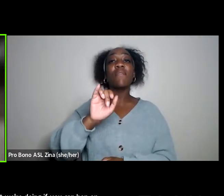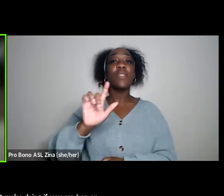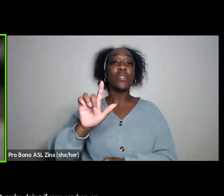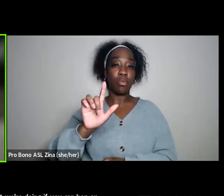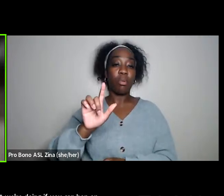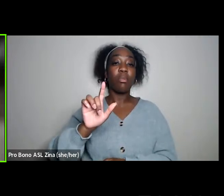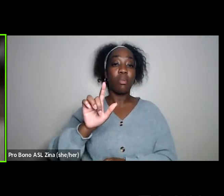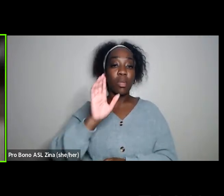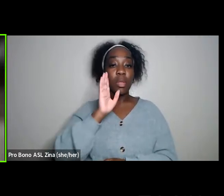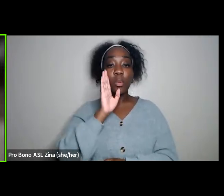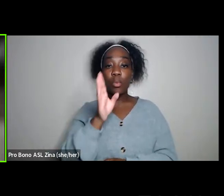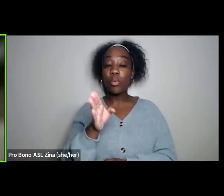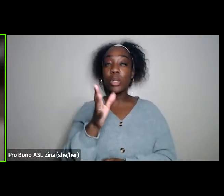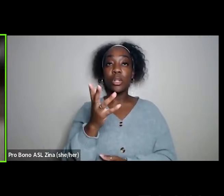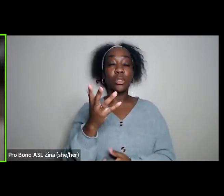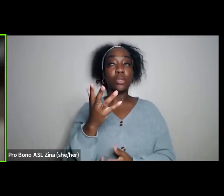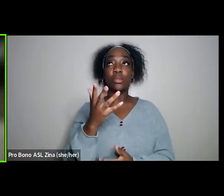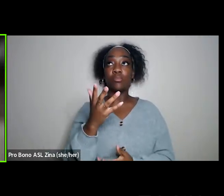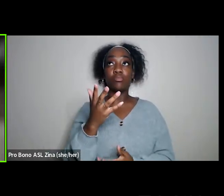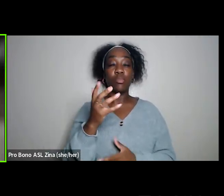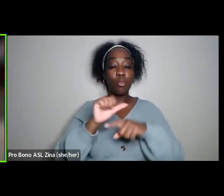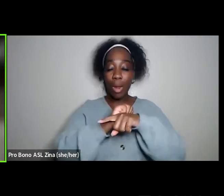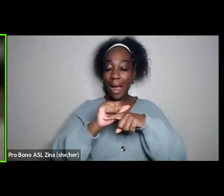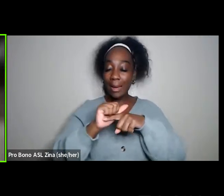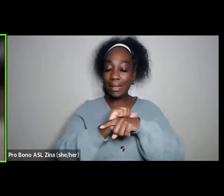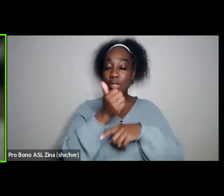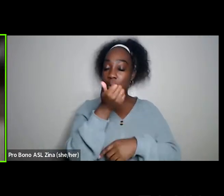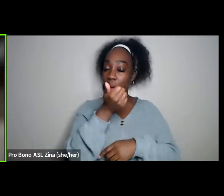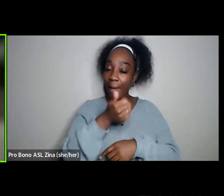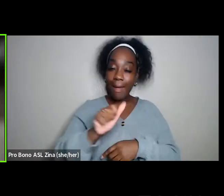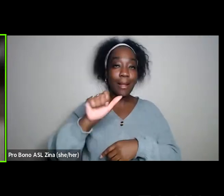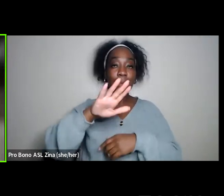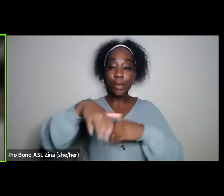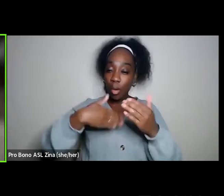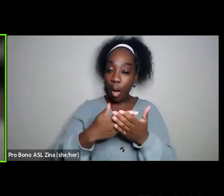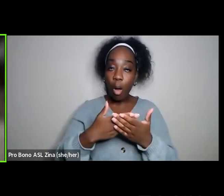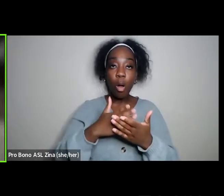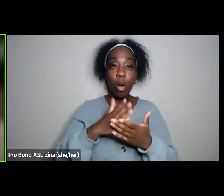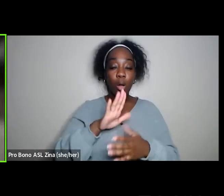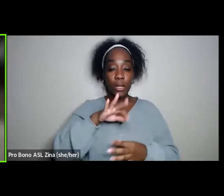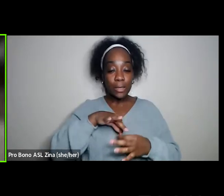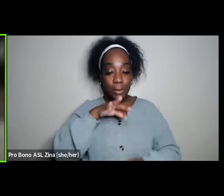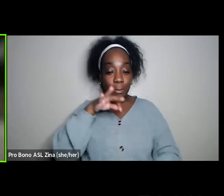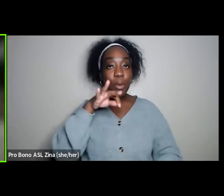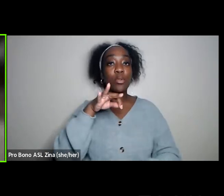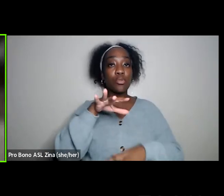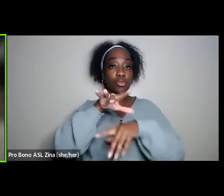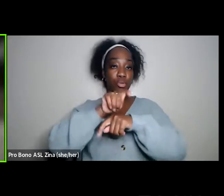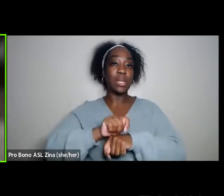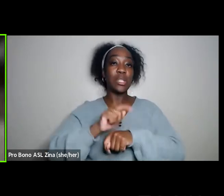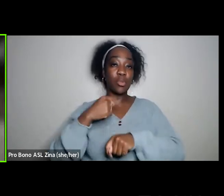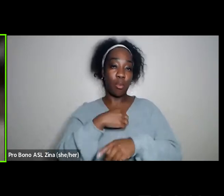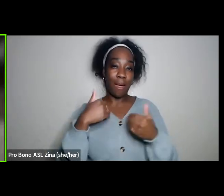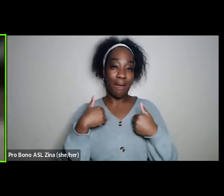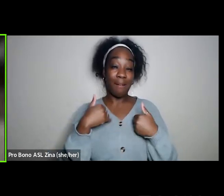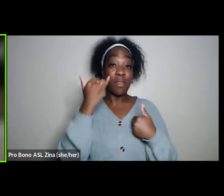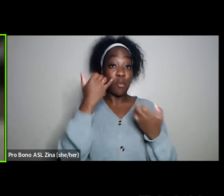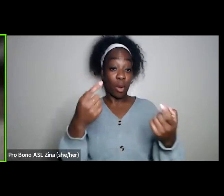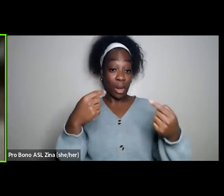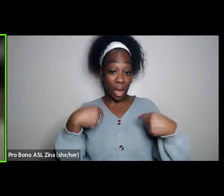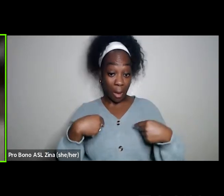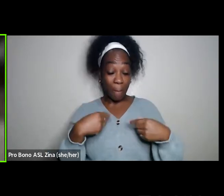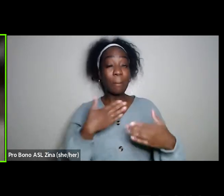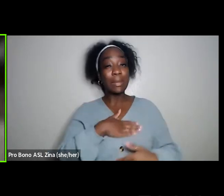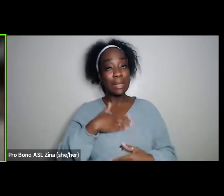single spiritual tradition that we have among us. If you want to come, please come. If you don't want to come but want